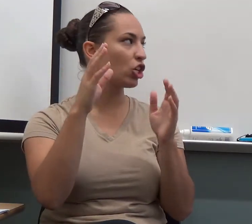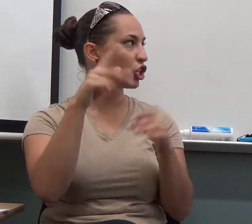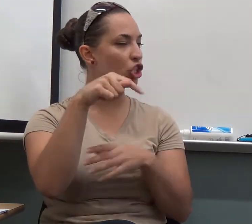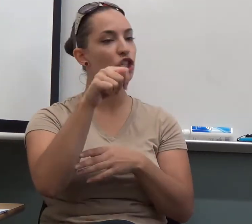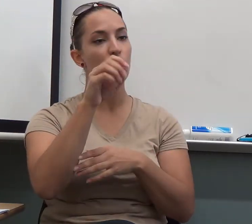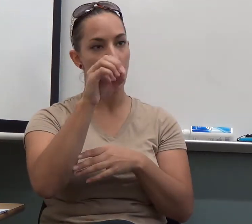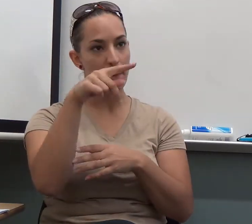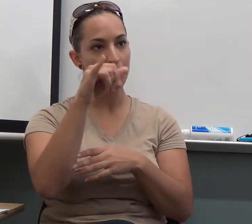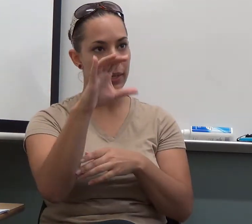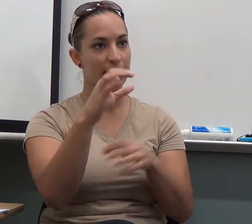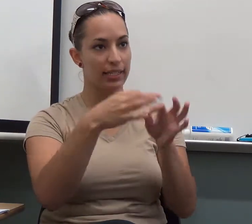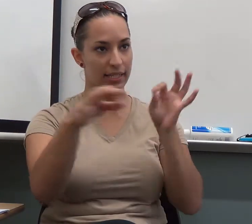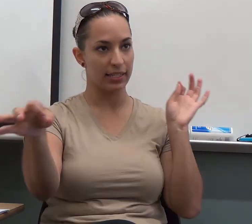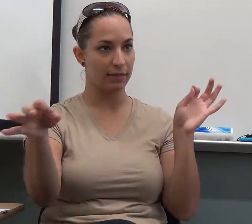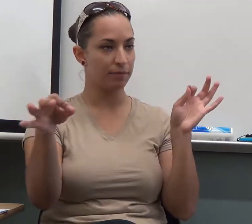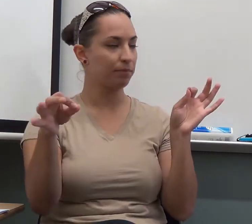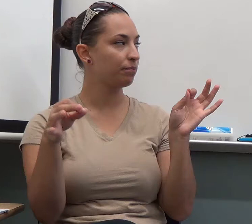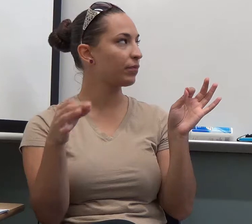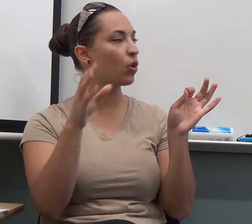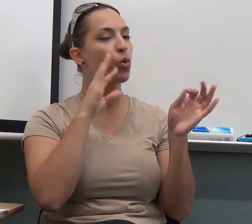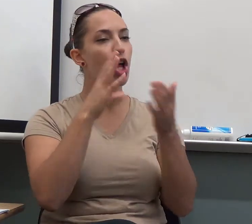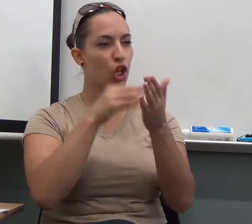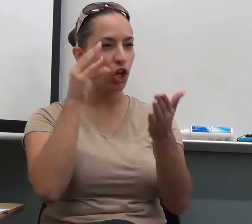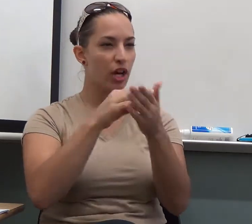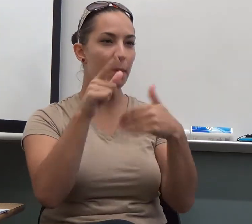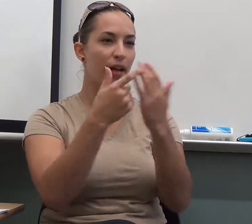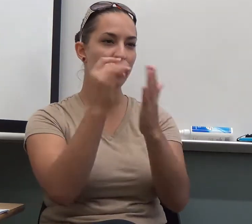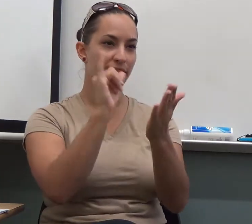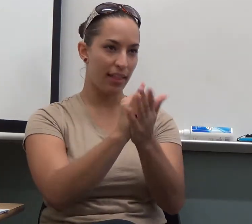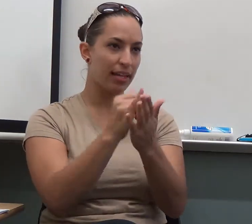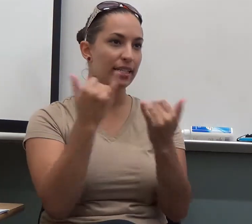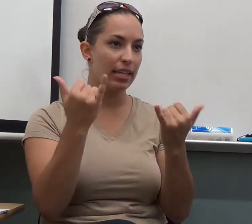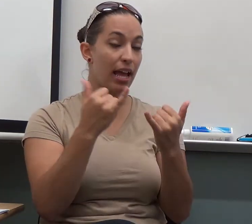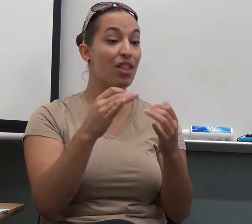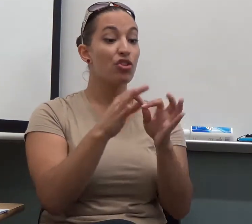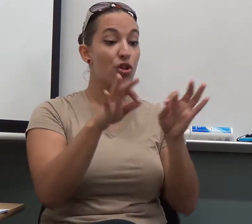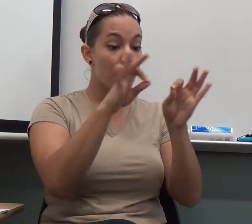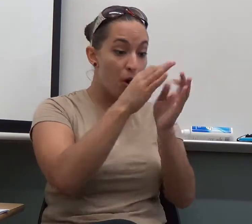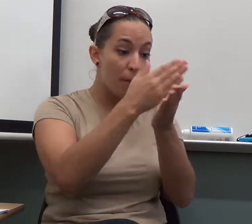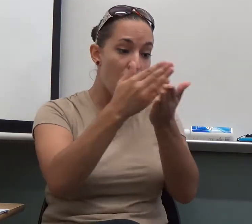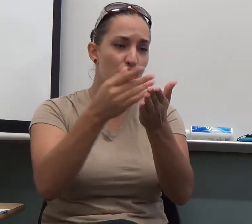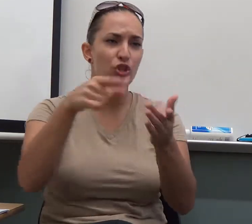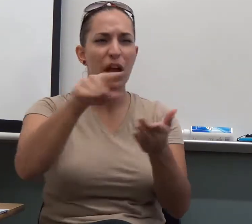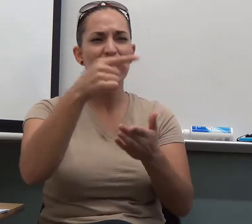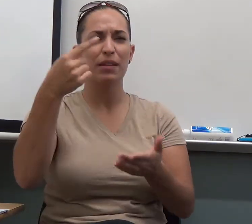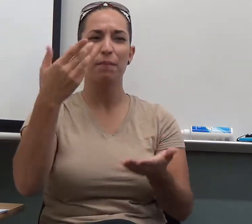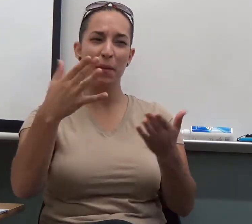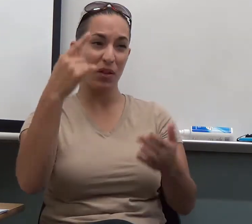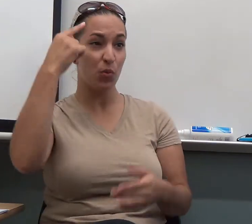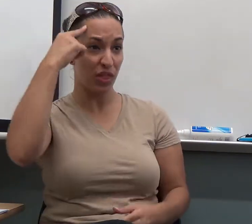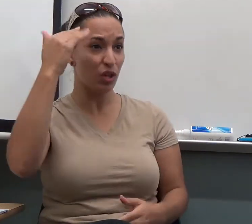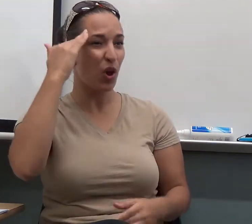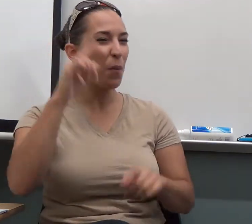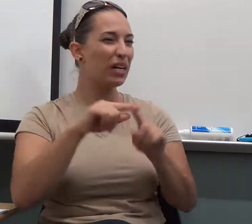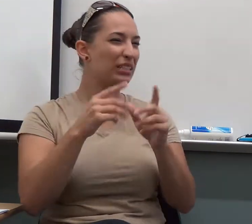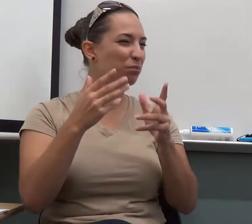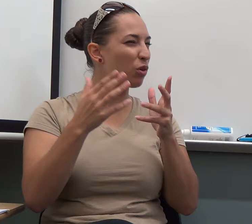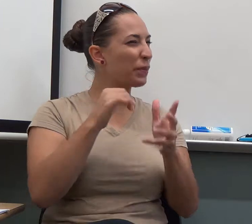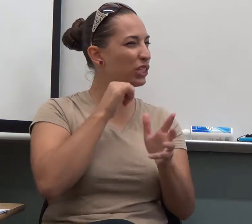makes up a topic sentence, okay? There are important parts that you guys think you know, but you probably don't. Okay, we're going to focus on this topic